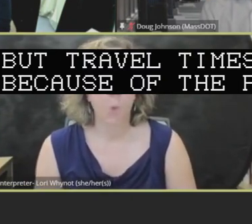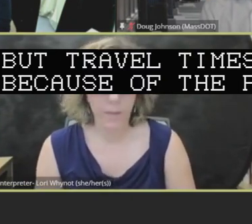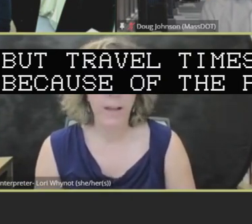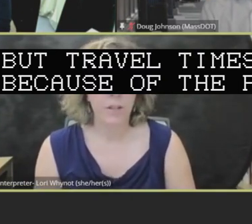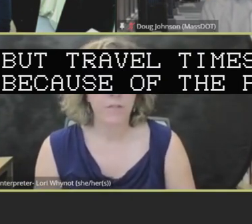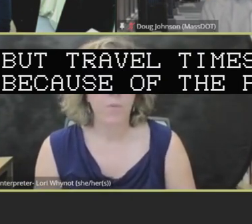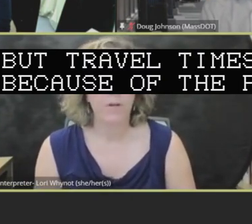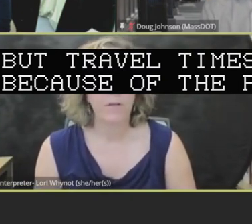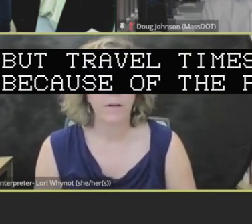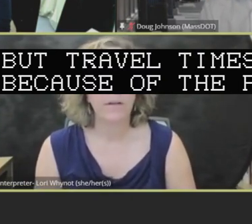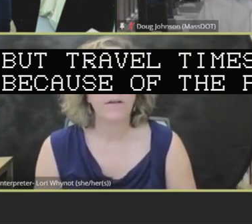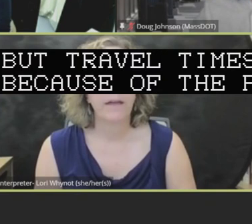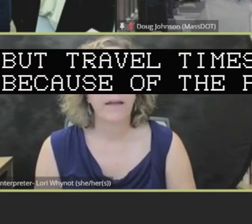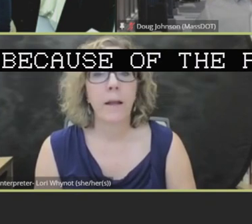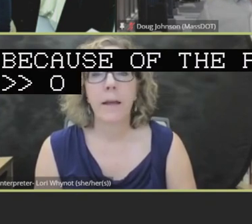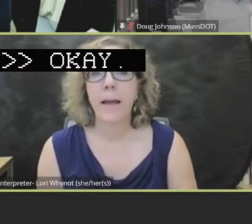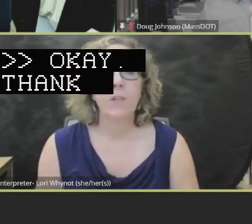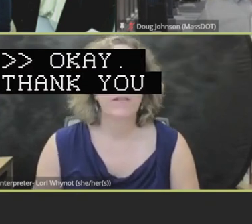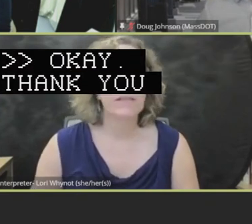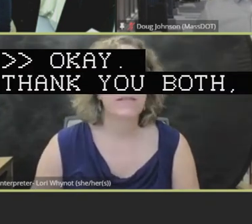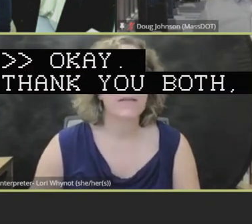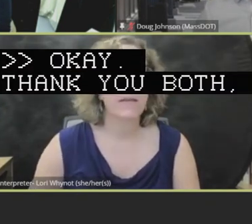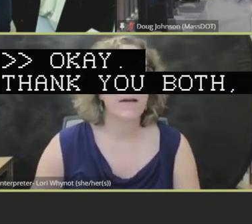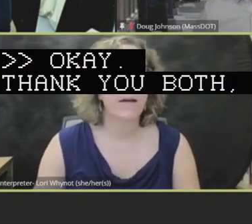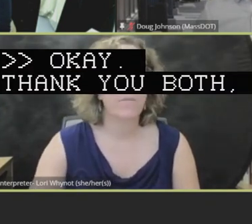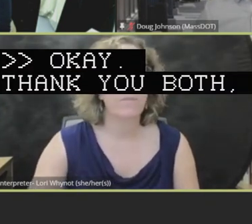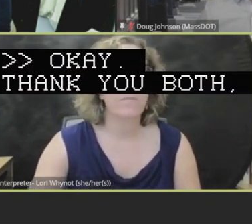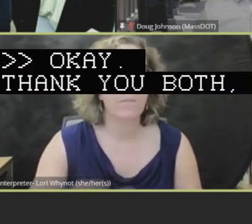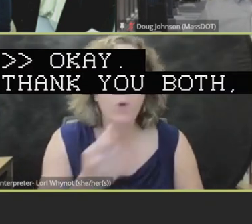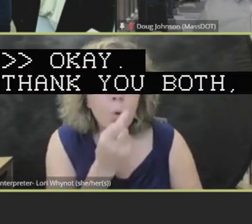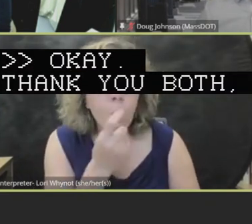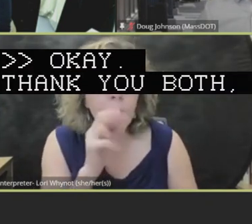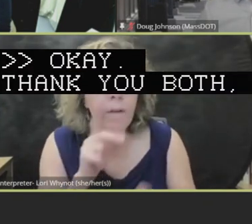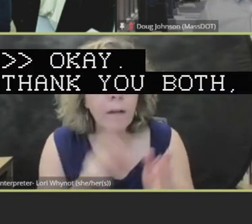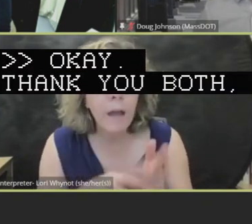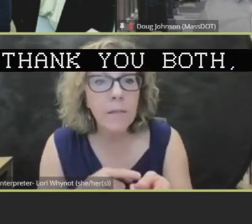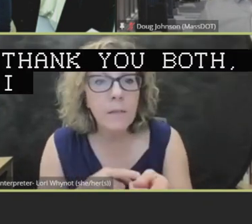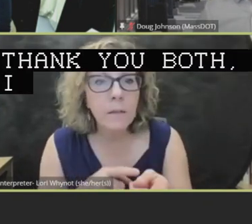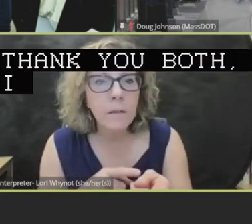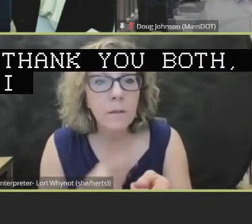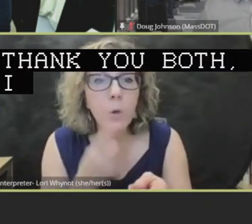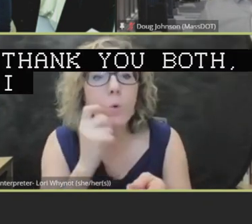Thank you both, actually, Robert and Doug. And I actually see,